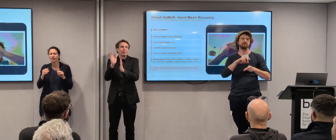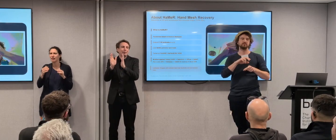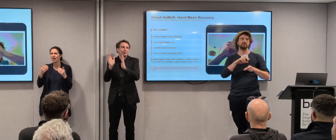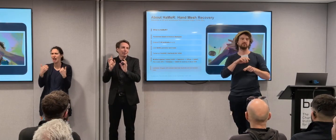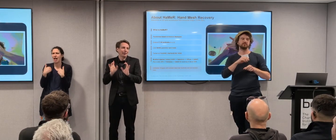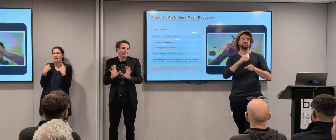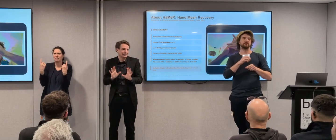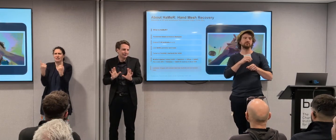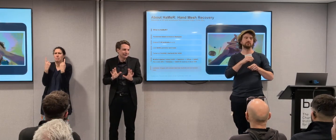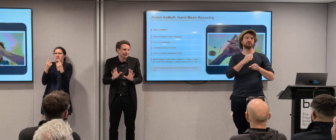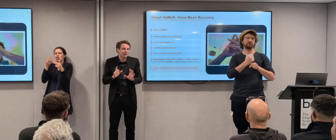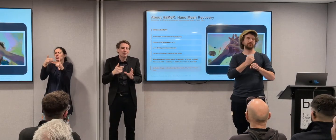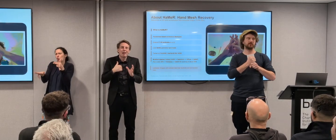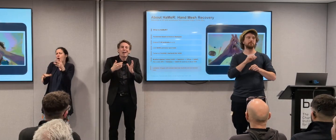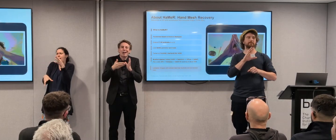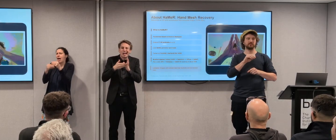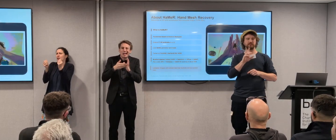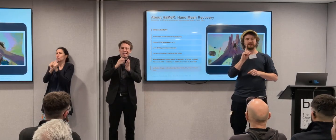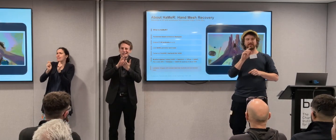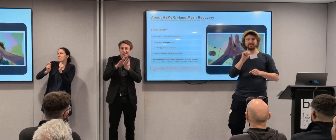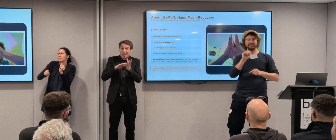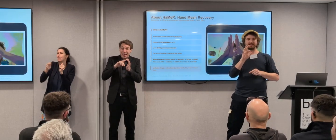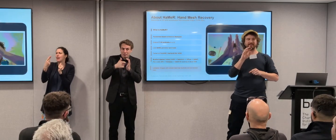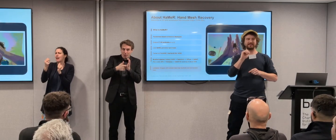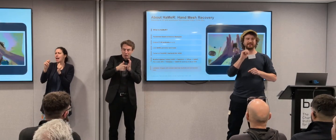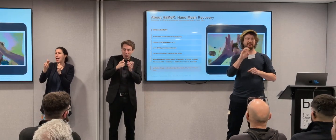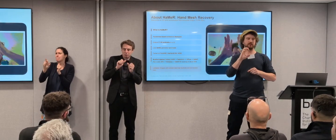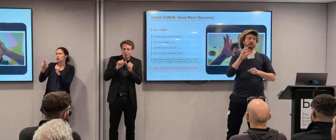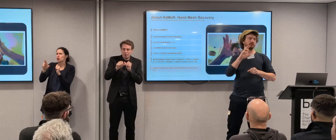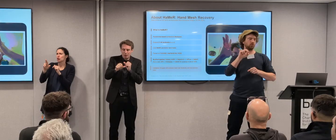something just short to add about the HaMeR pipeline,